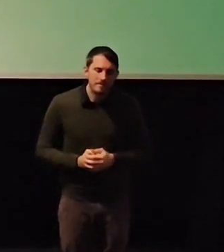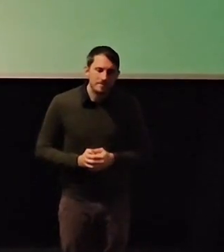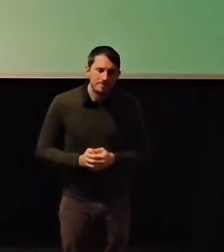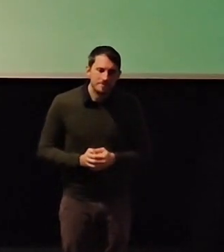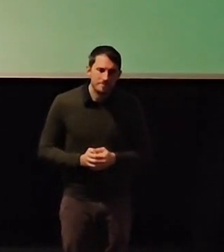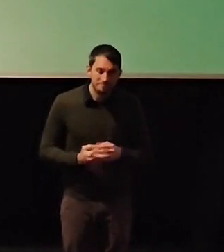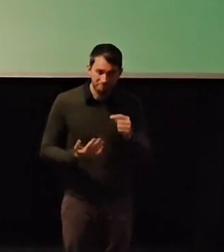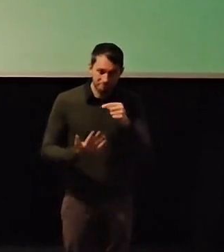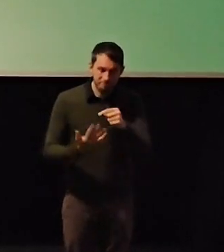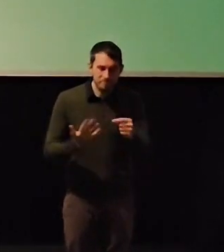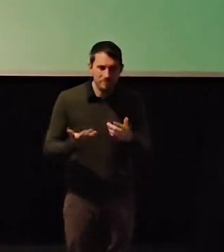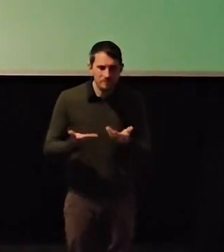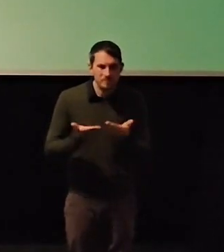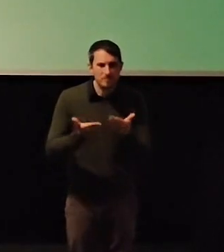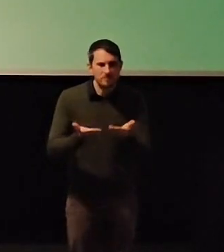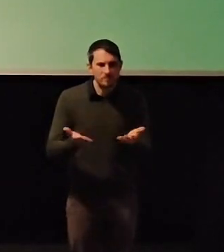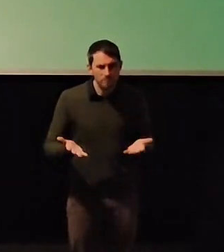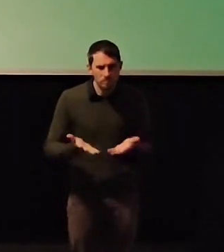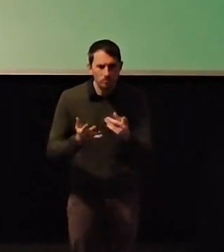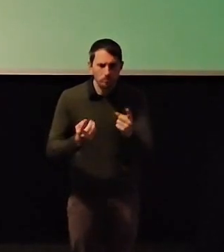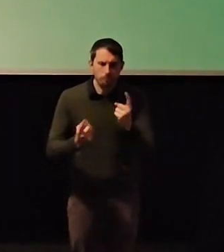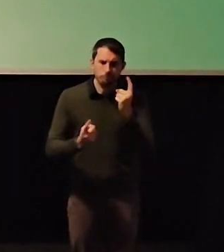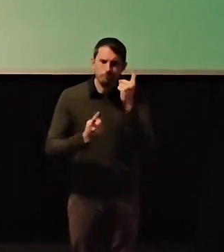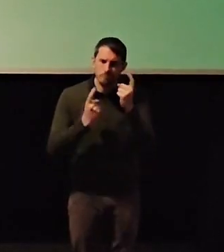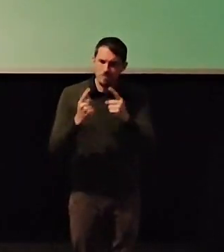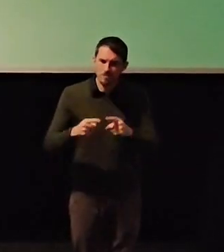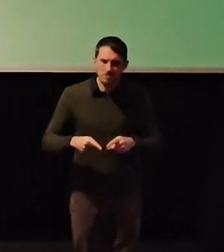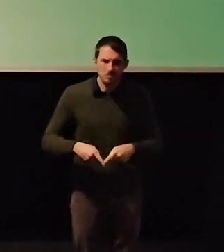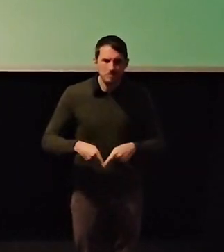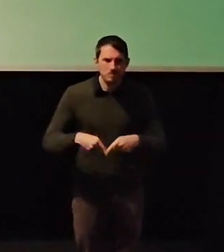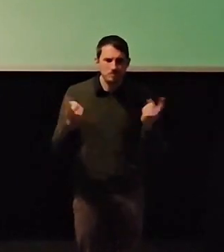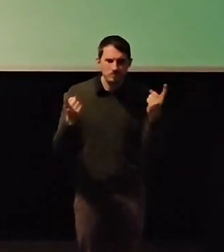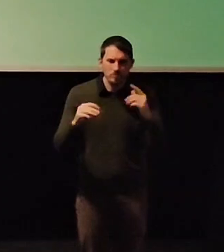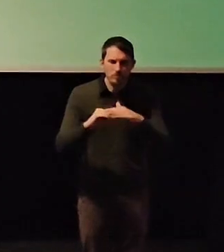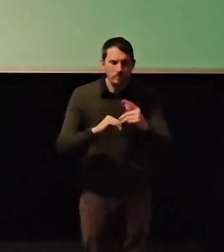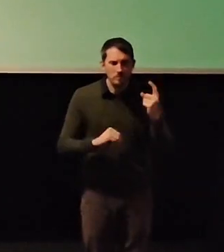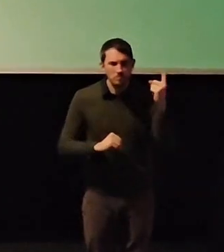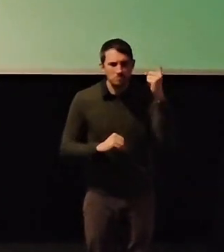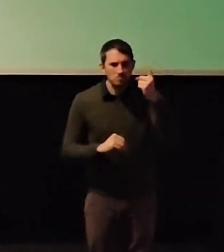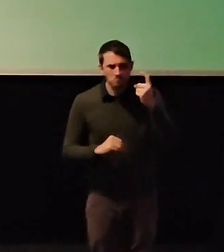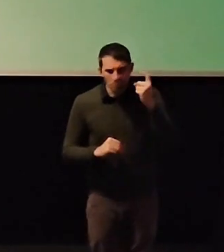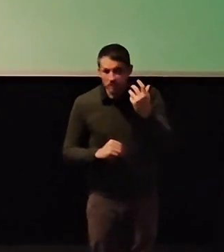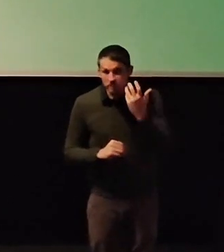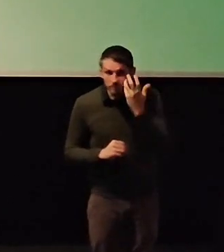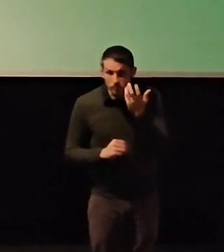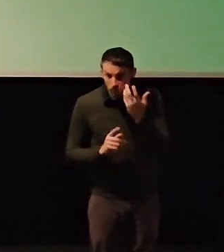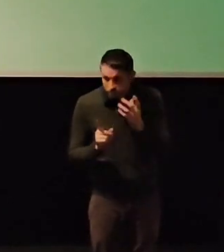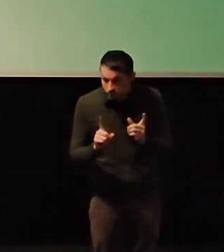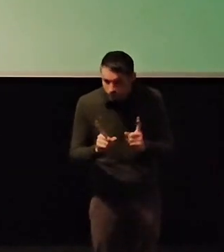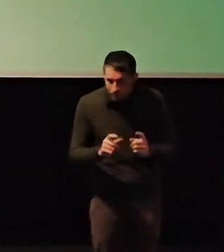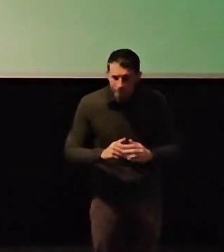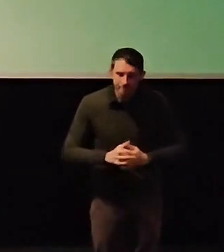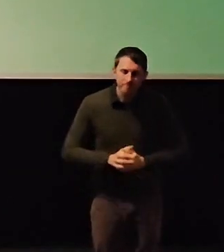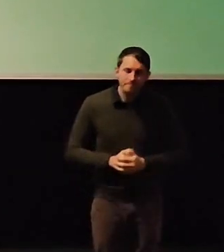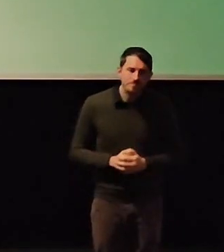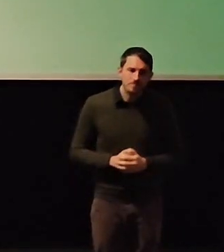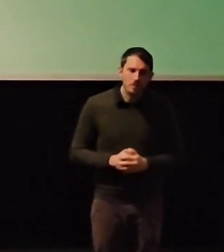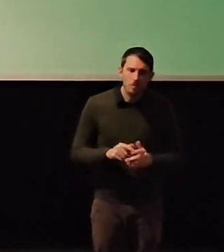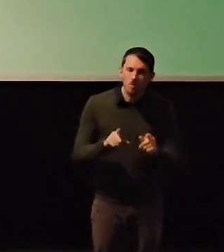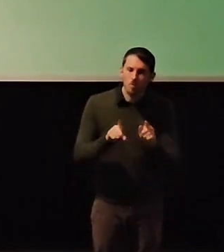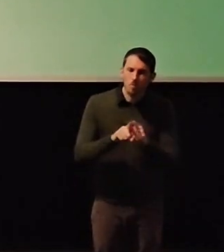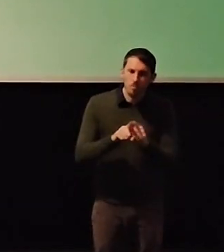to provoke thinking around speculative futures, but also thinking about